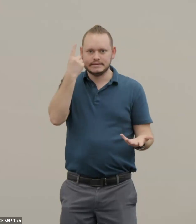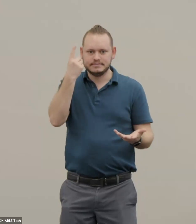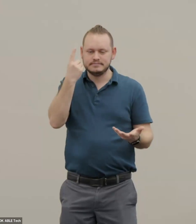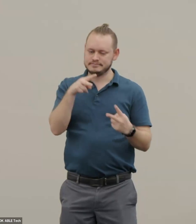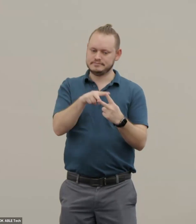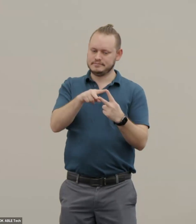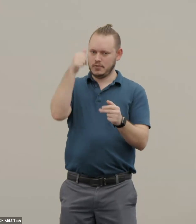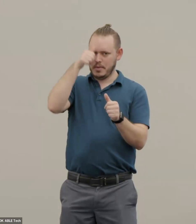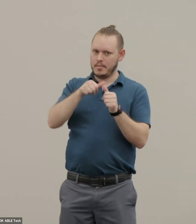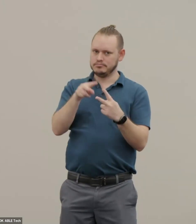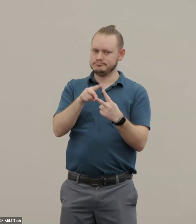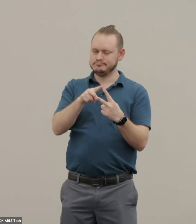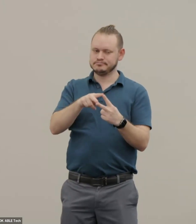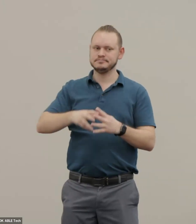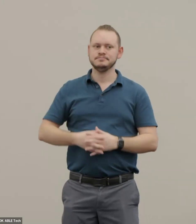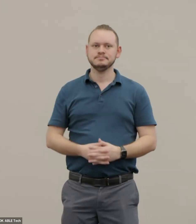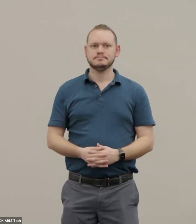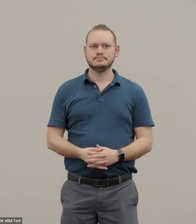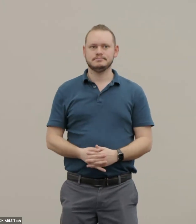those two things in mind.